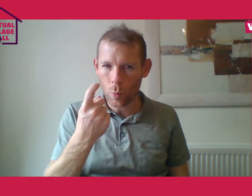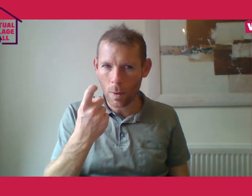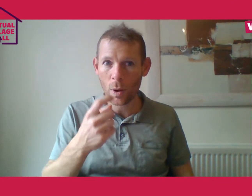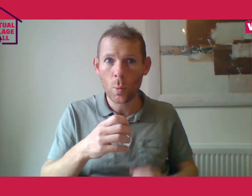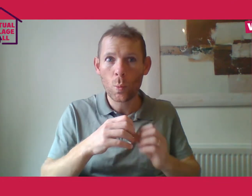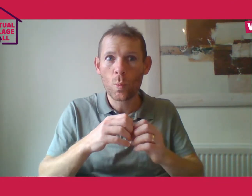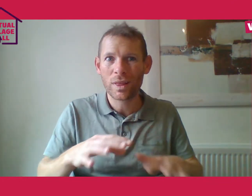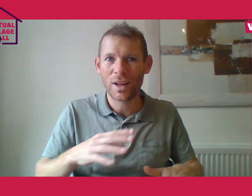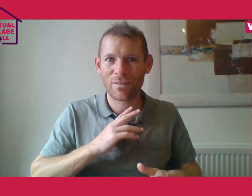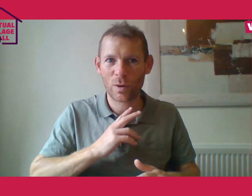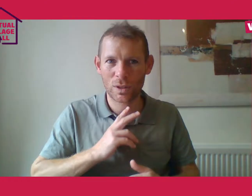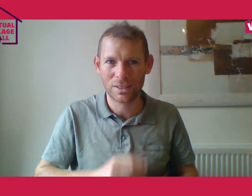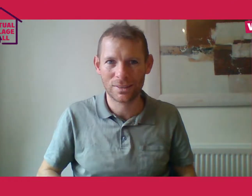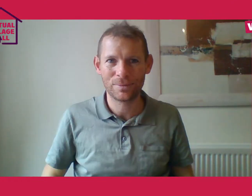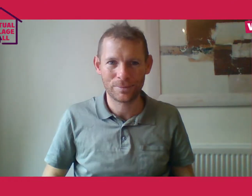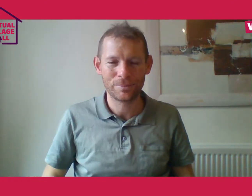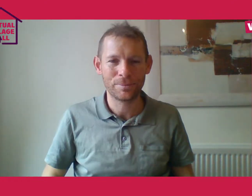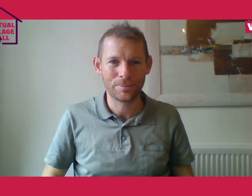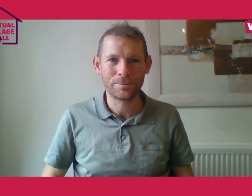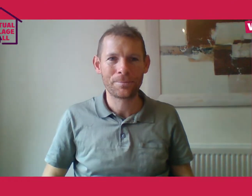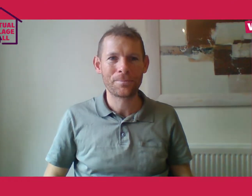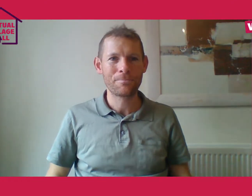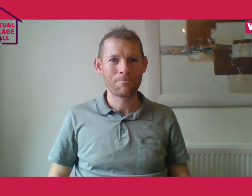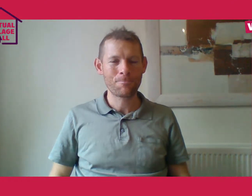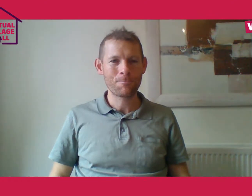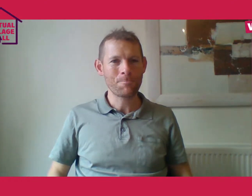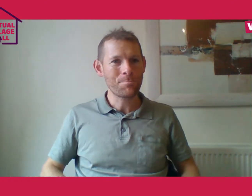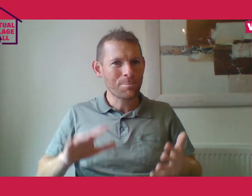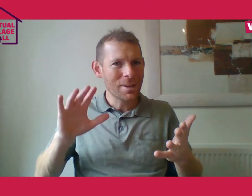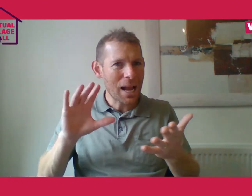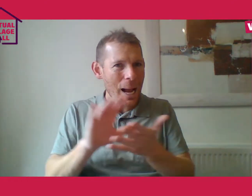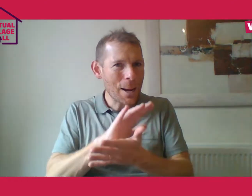And we'll do it one more time without the voiceover this time.